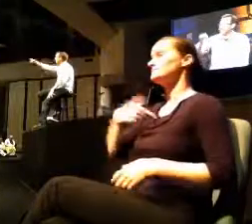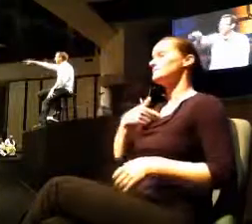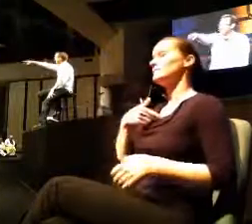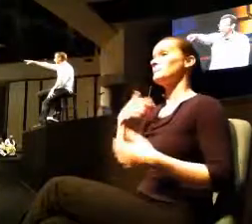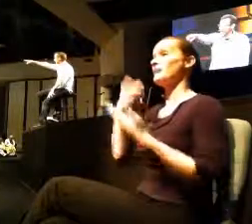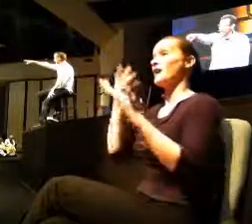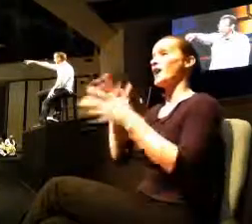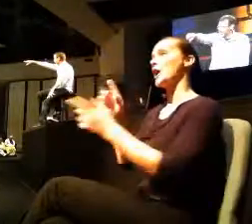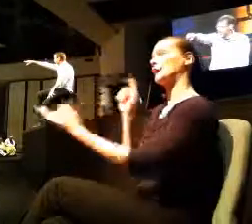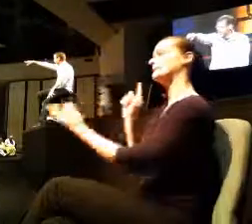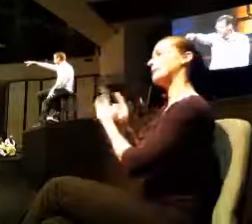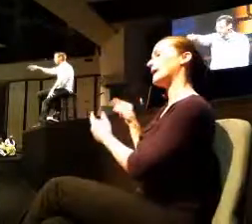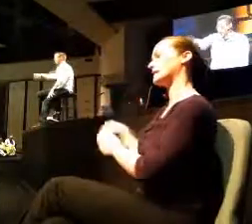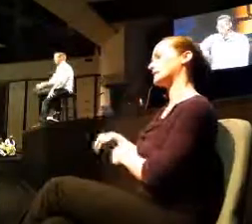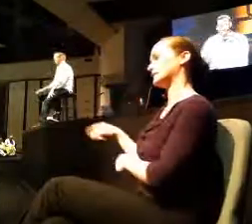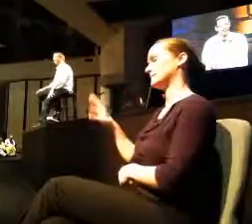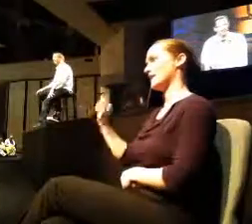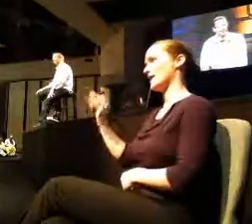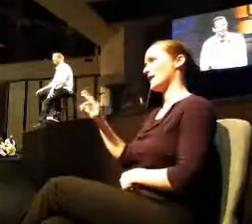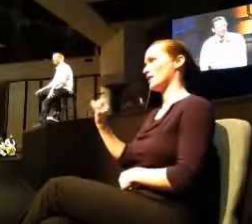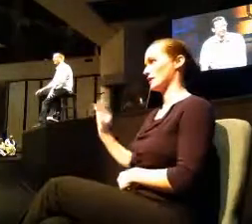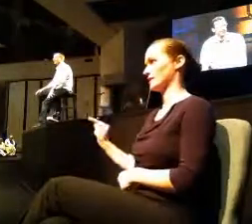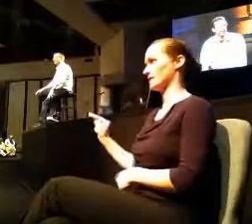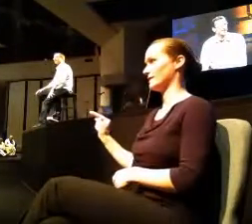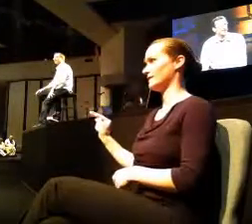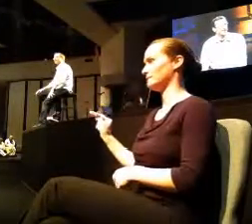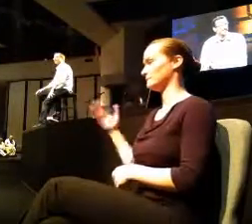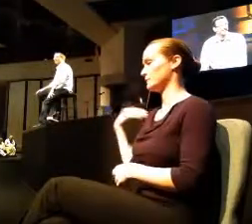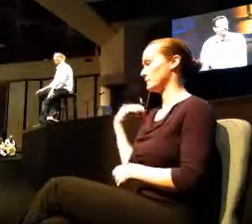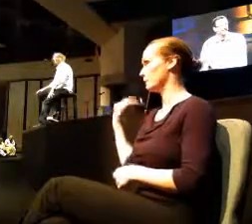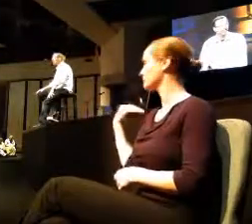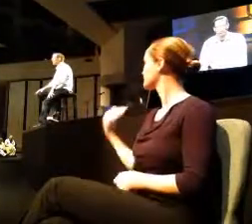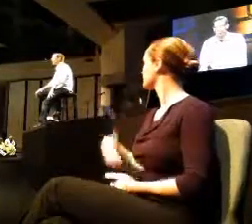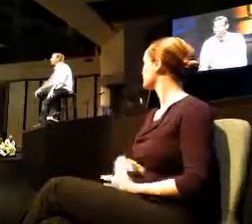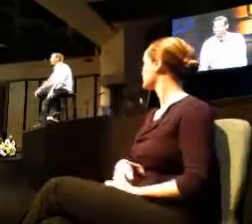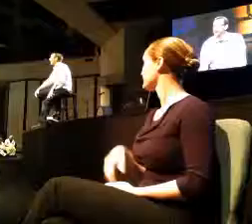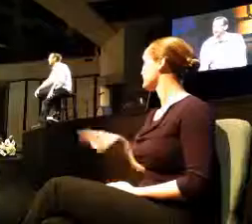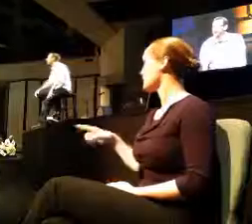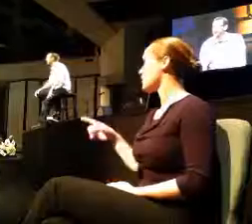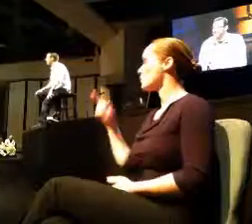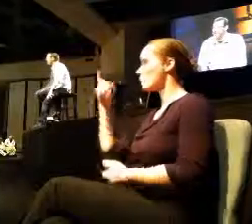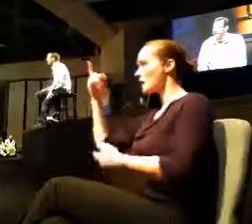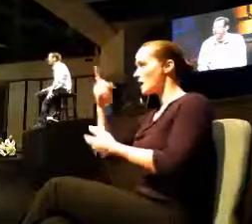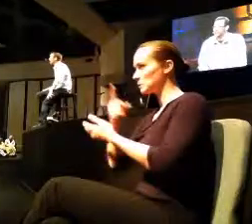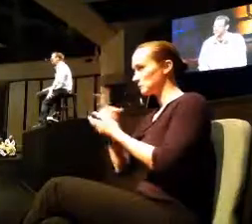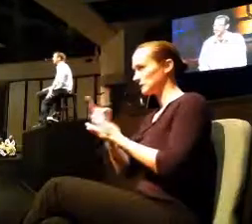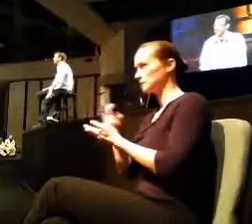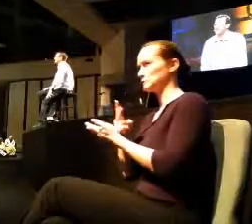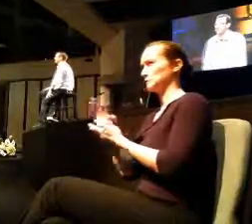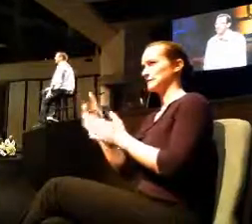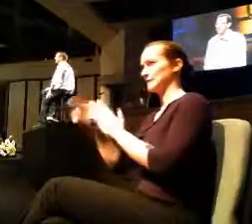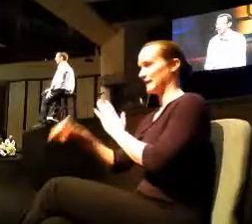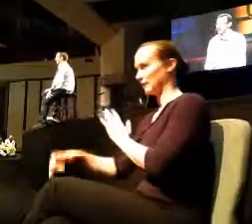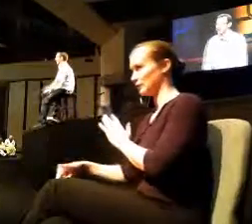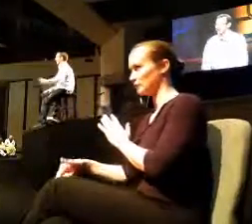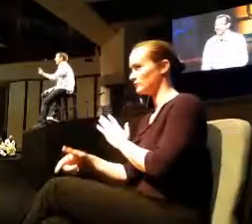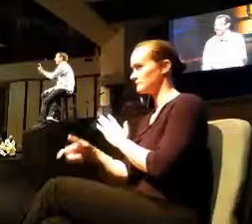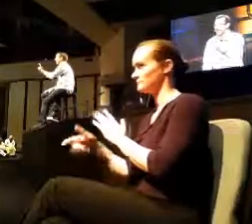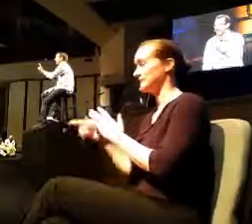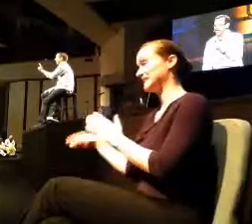would be in his wheelchair, sit right back in this section right over here. And about a week or two after he passed, we had an